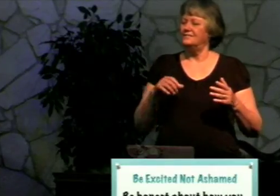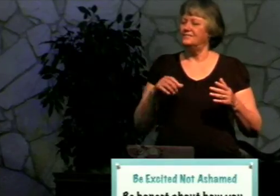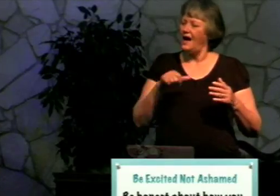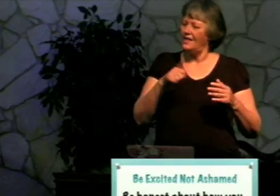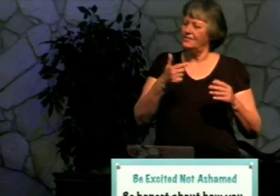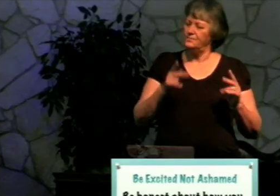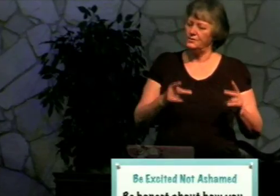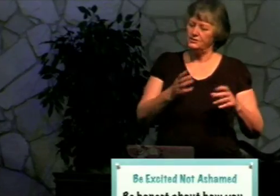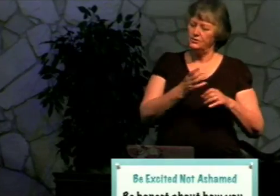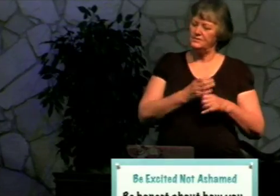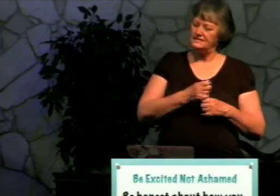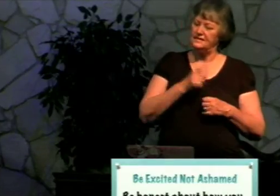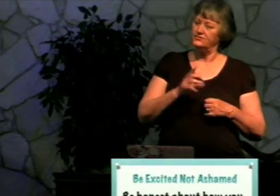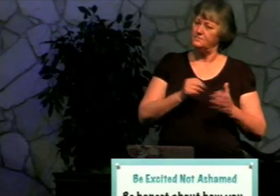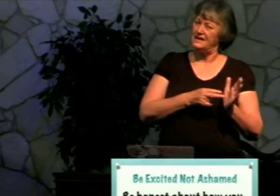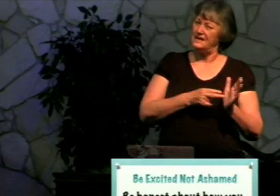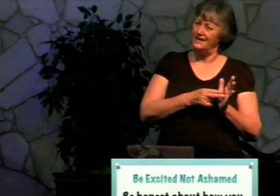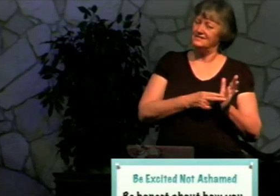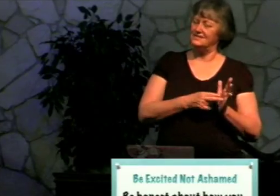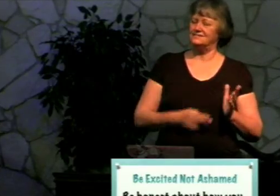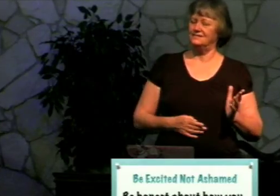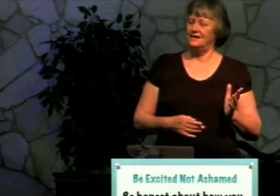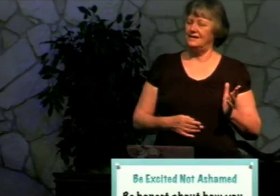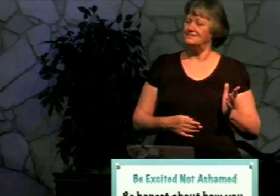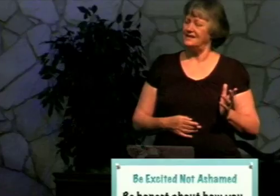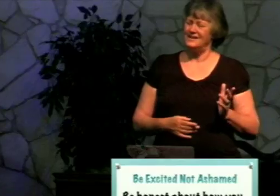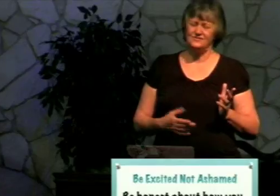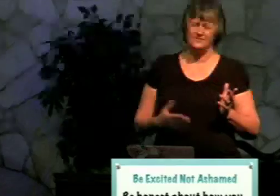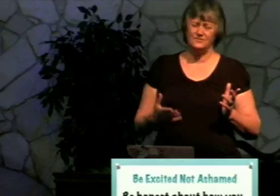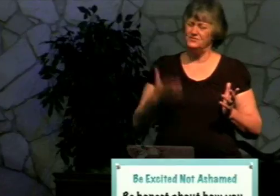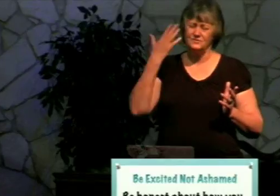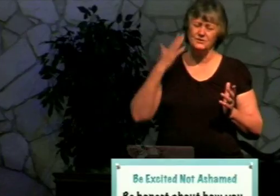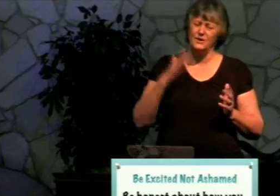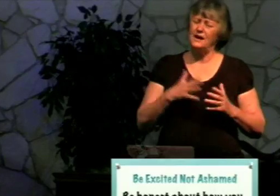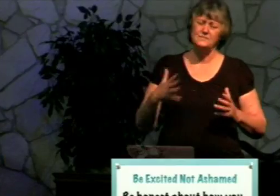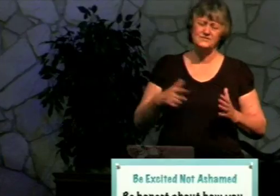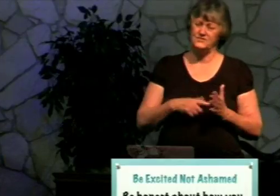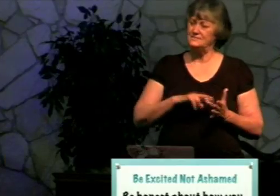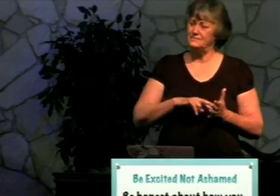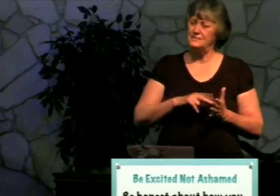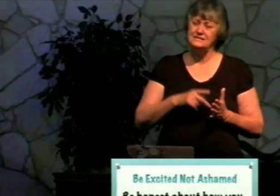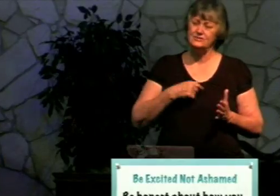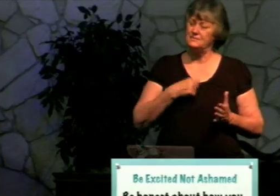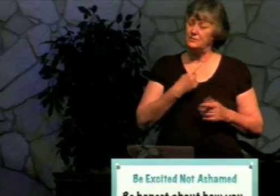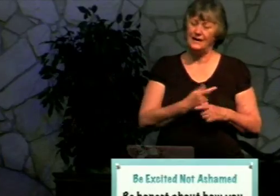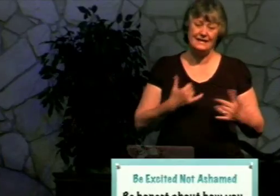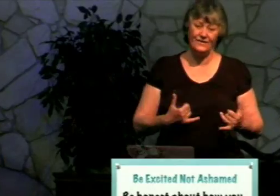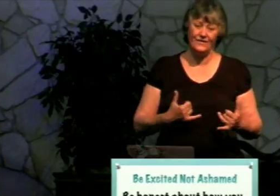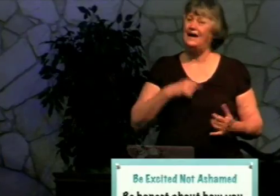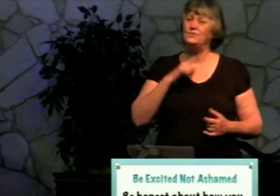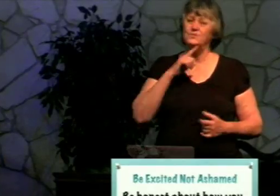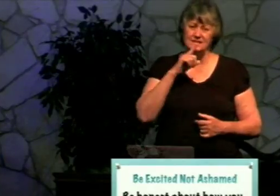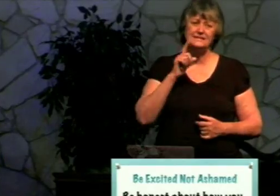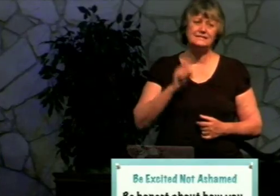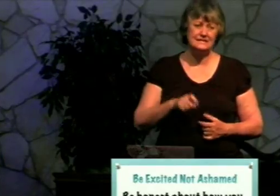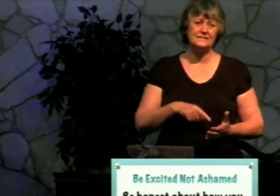the other person who receives should be honest and say, you know, you don't know how much this means to me right now. I really needed